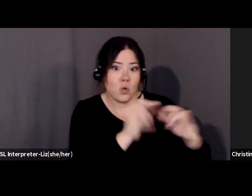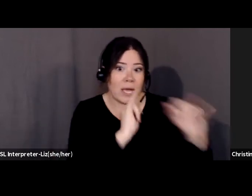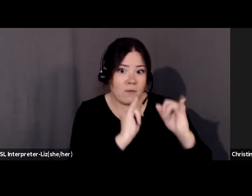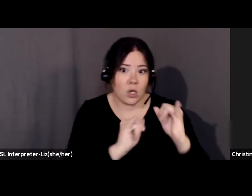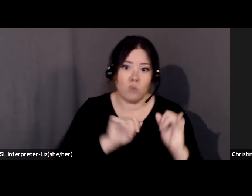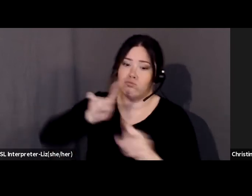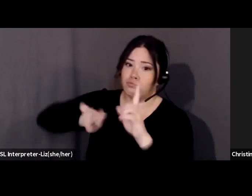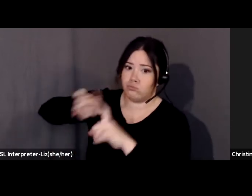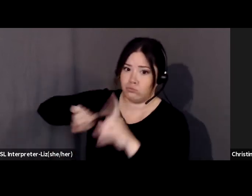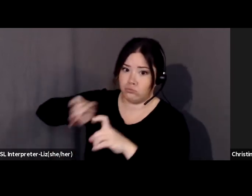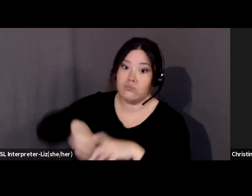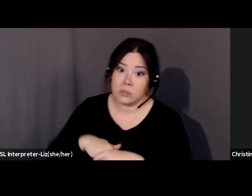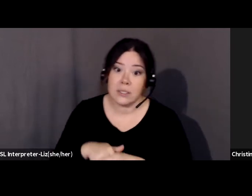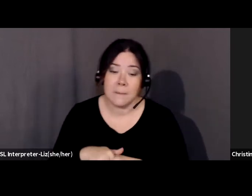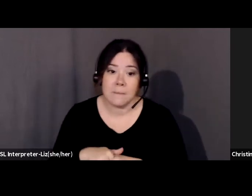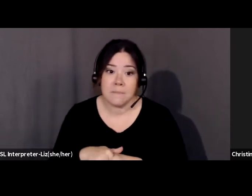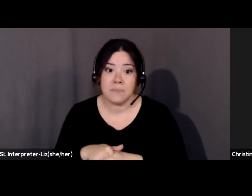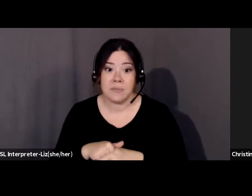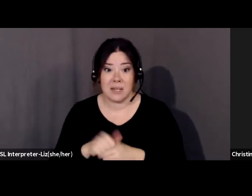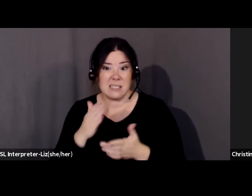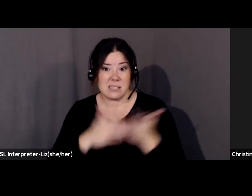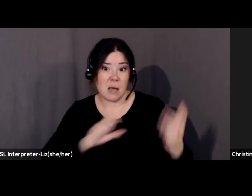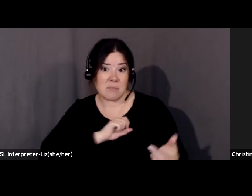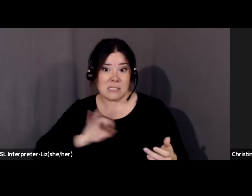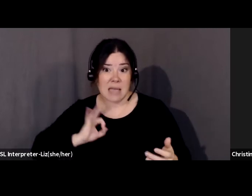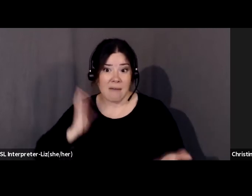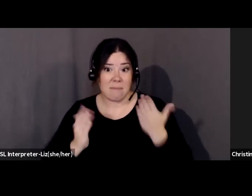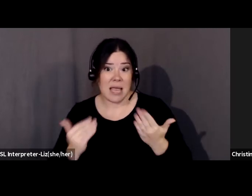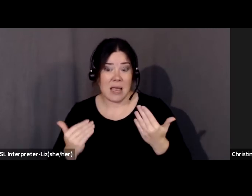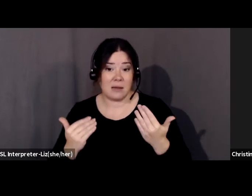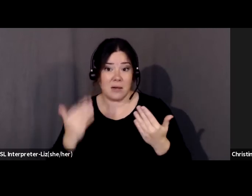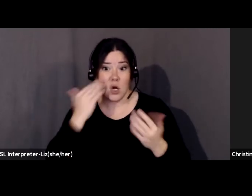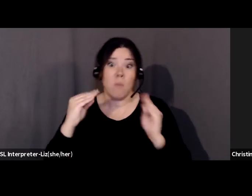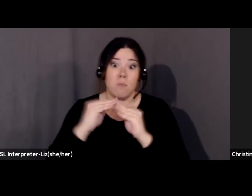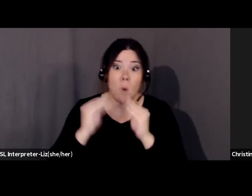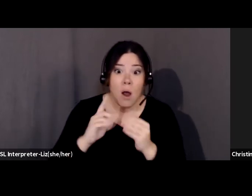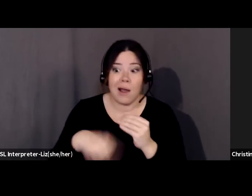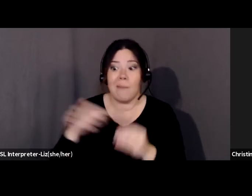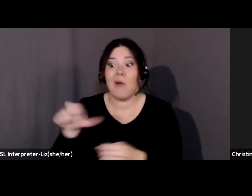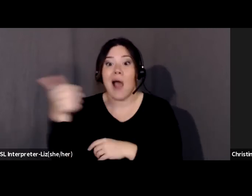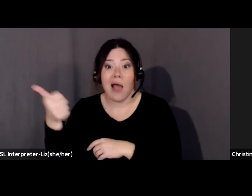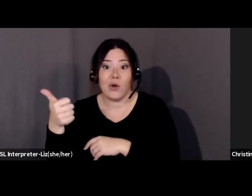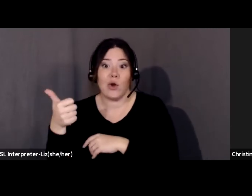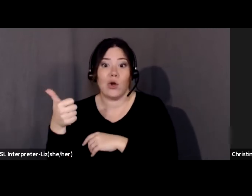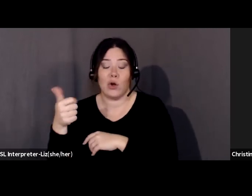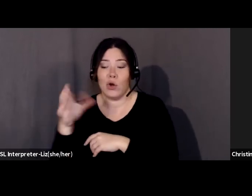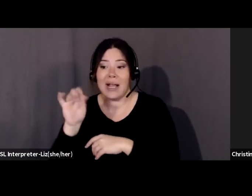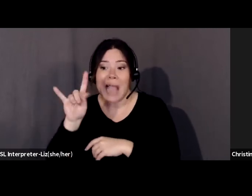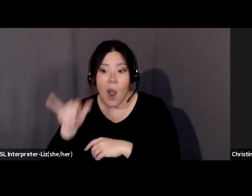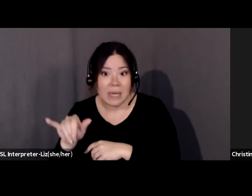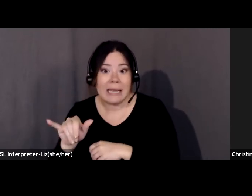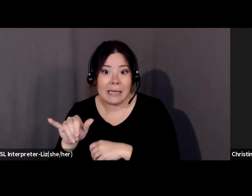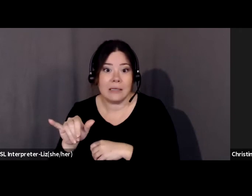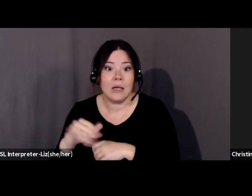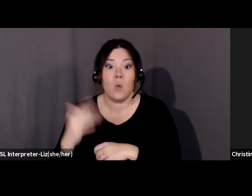certain staff may know more about, we have certain staff that know more about other counties or different counties. And when we know